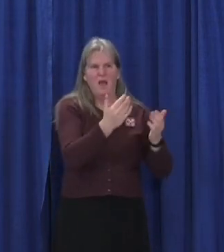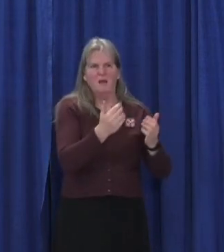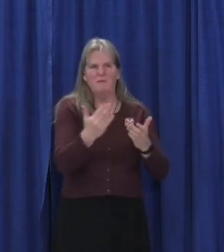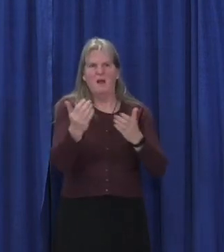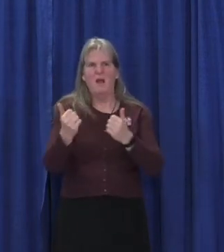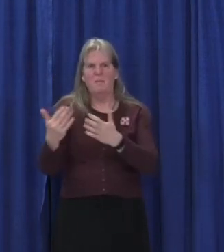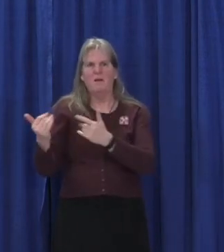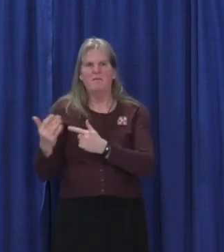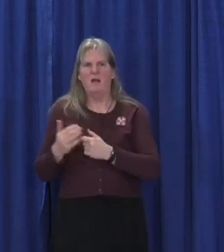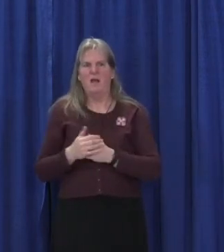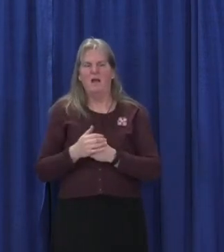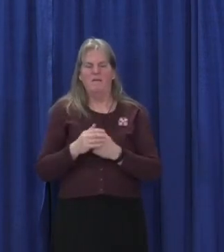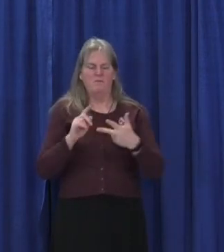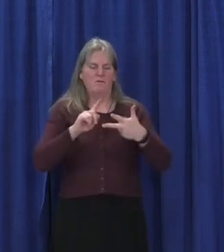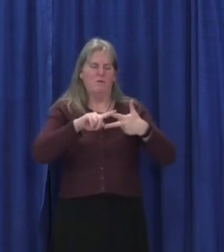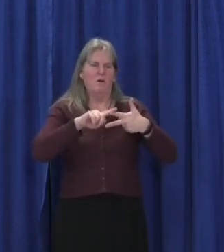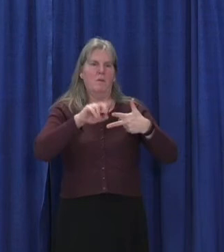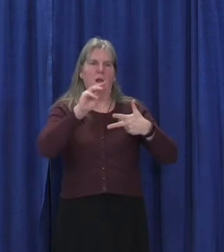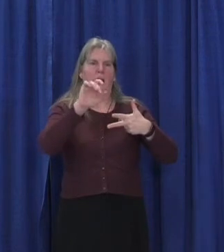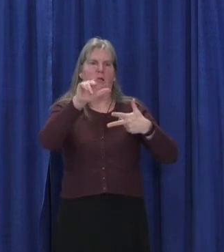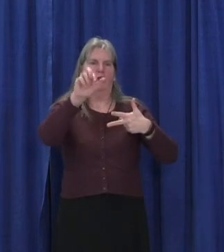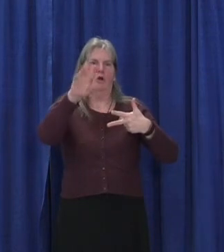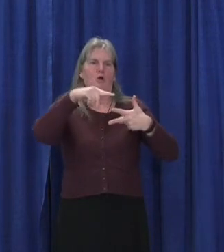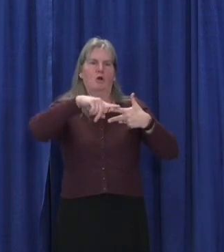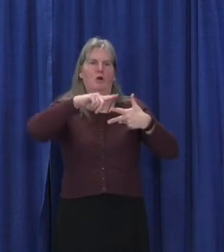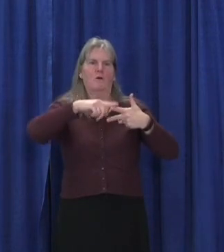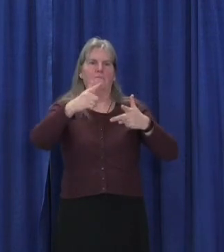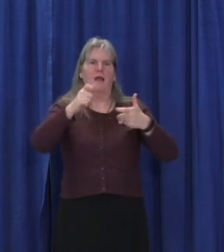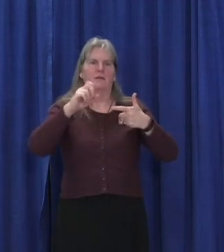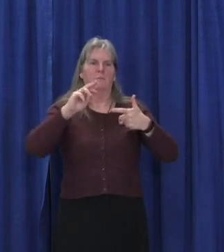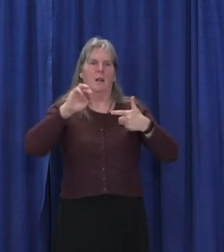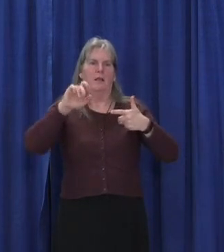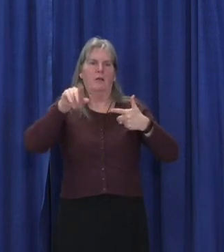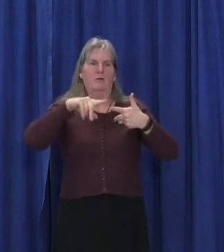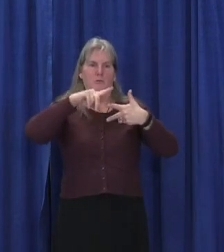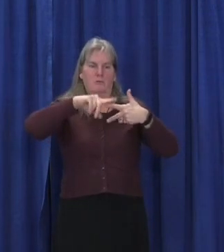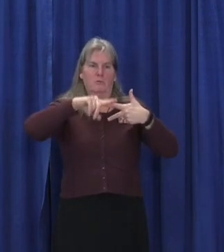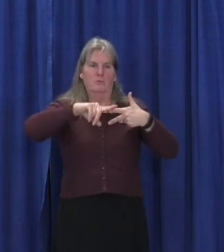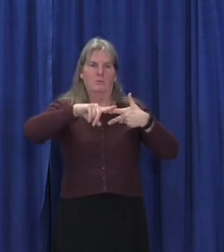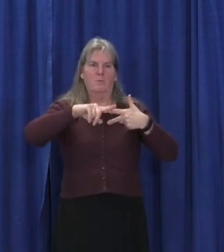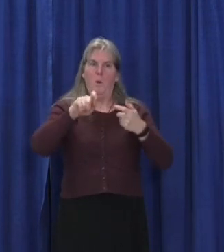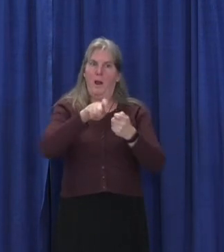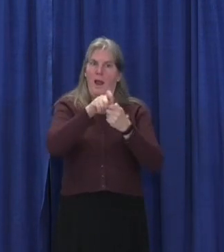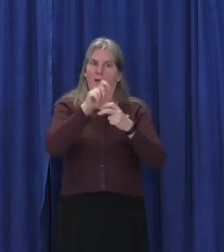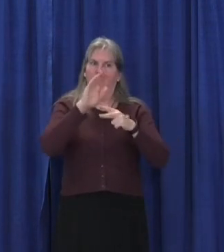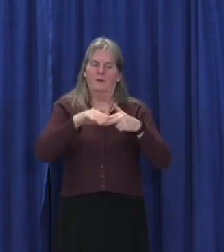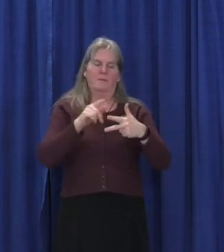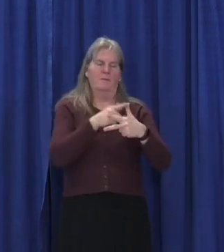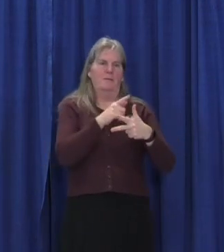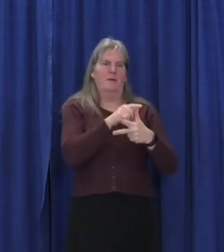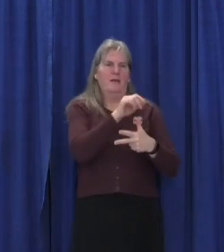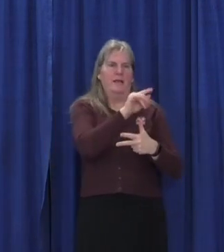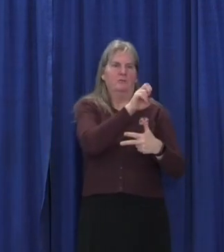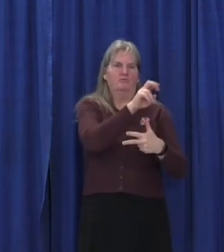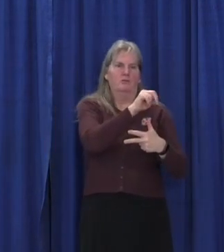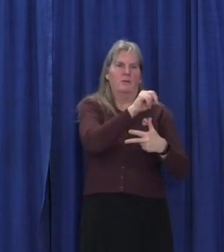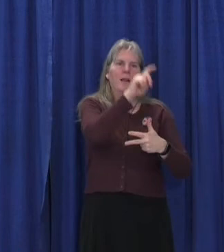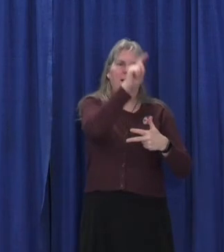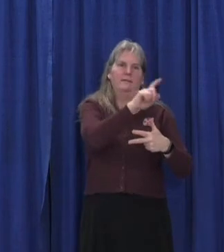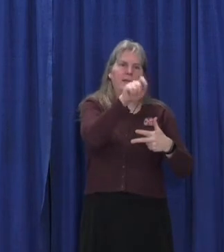these rapid molecular tests, which are much more accurate tests than the rapid antigen